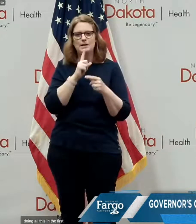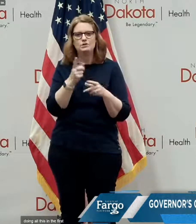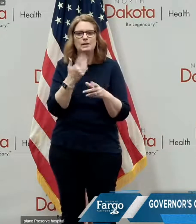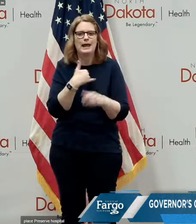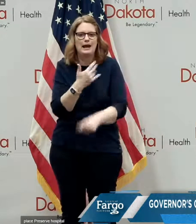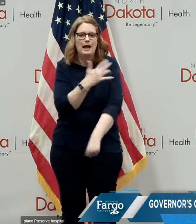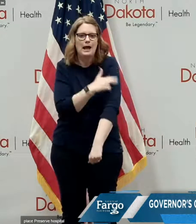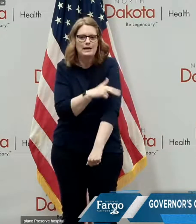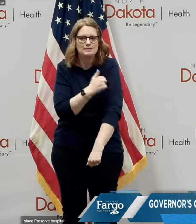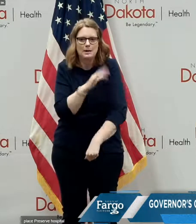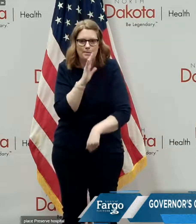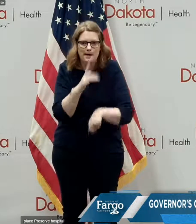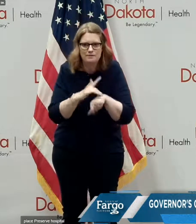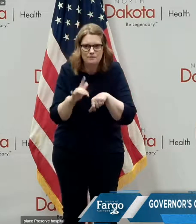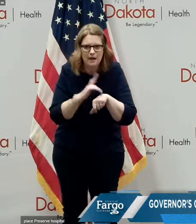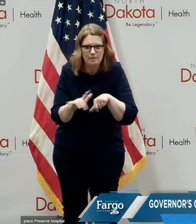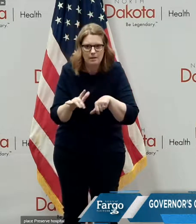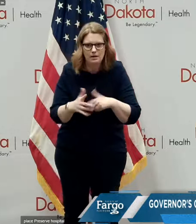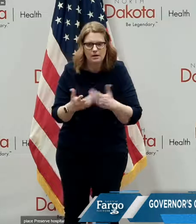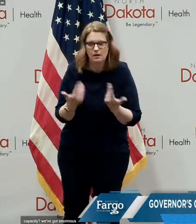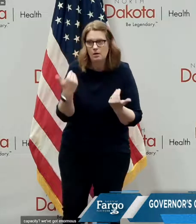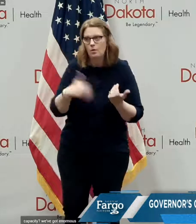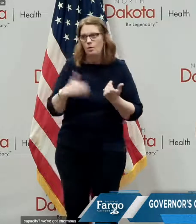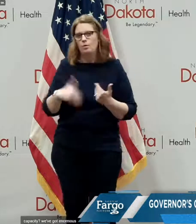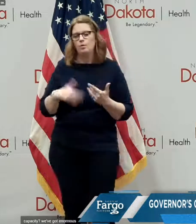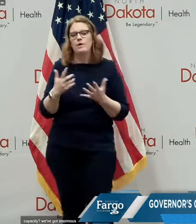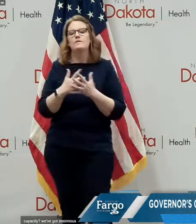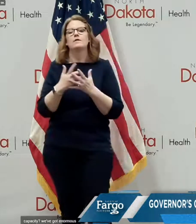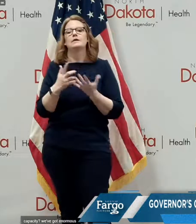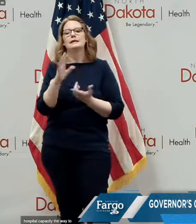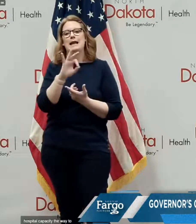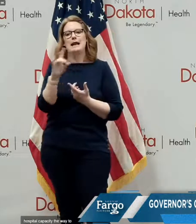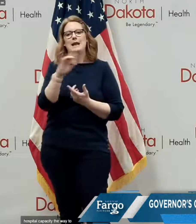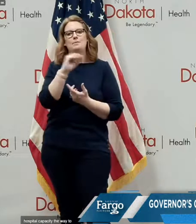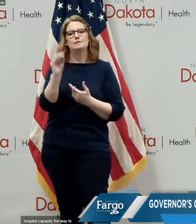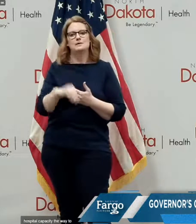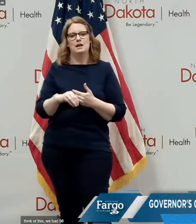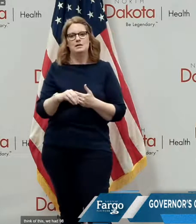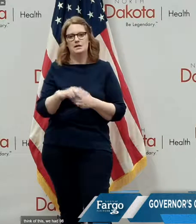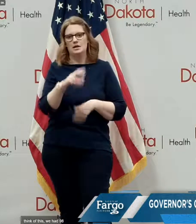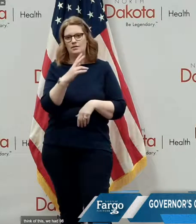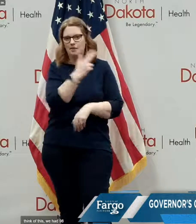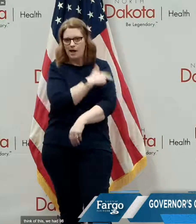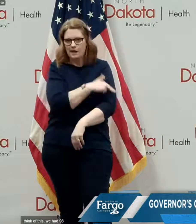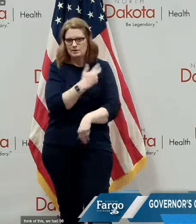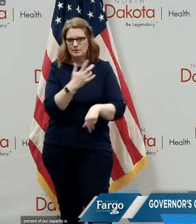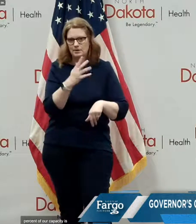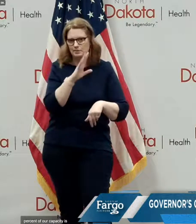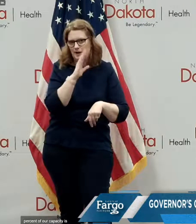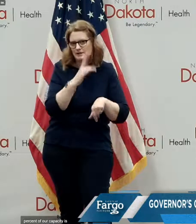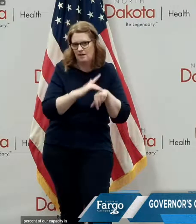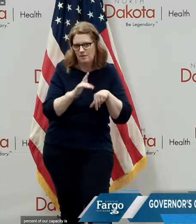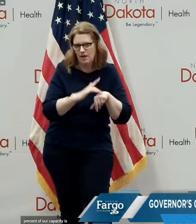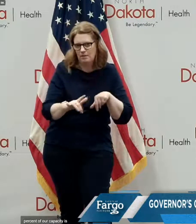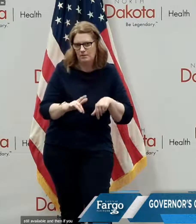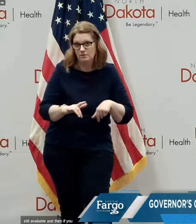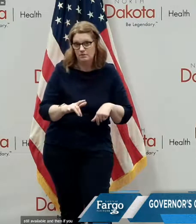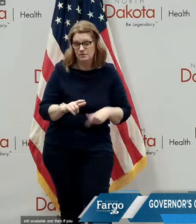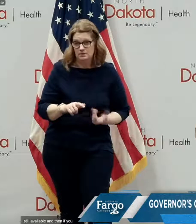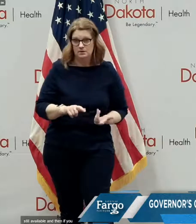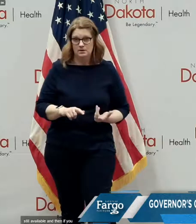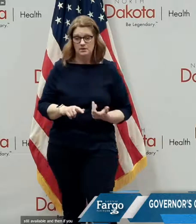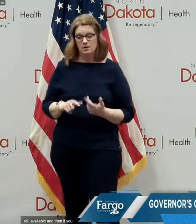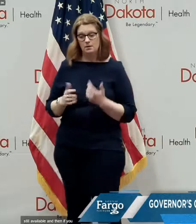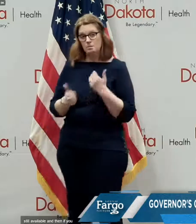got enormous hospital capacity. Another way to think of it is we got 98% of our capacity is still available. And then if you said, where is the majority of